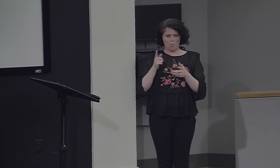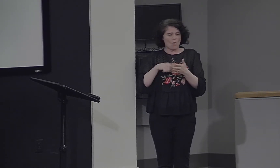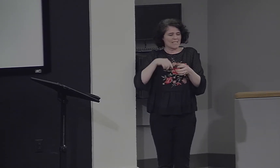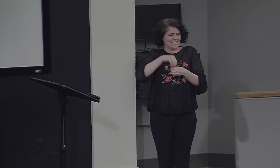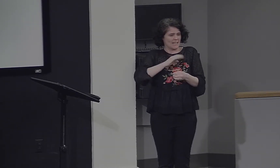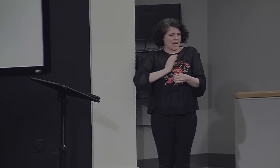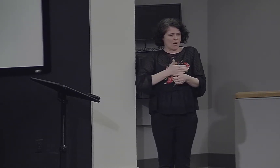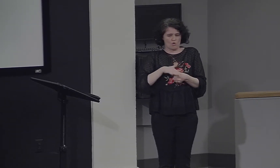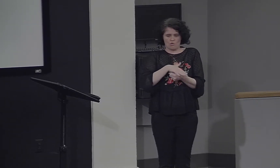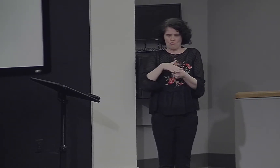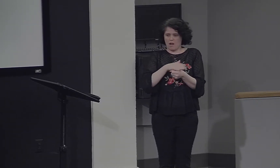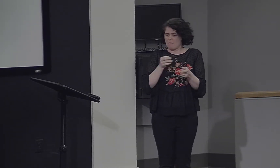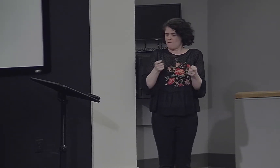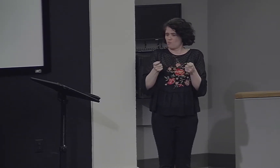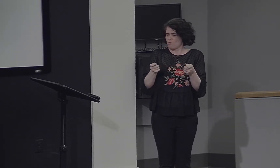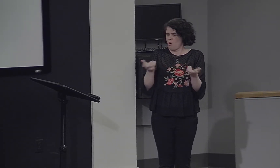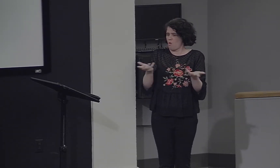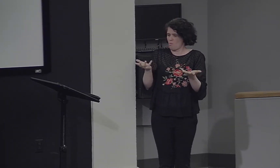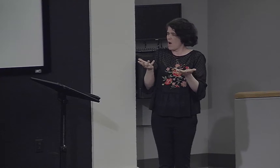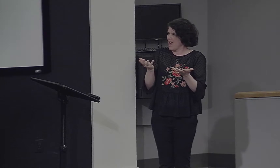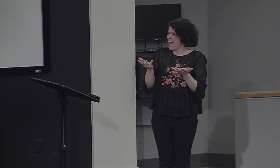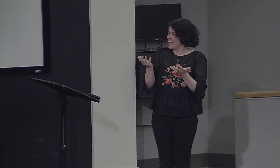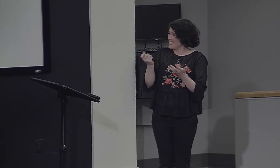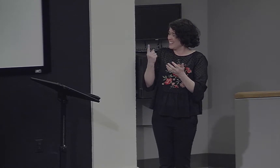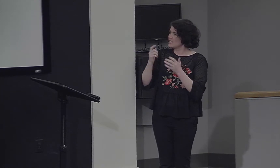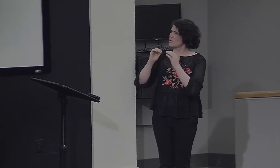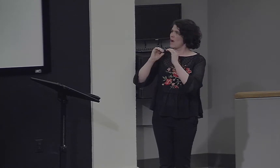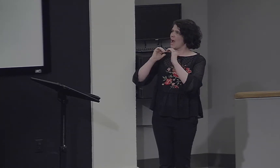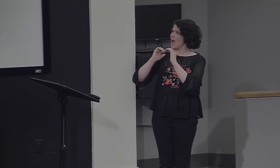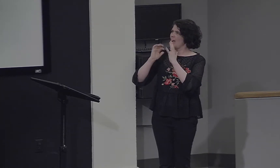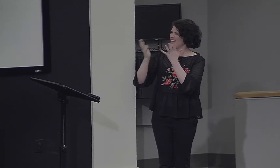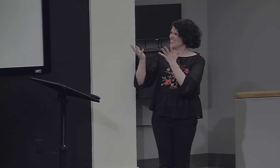But how do we shift from what is in our realm of control?